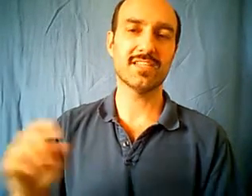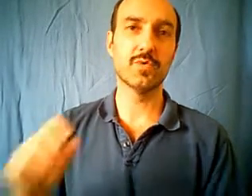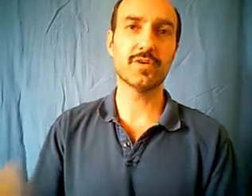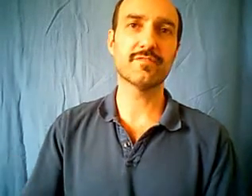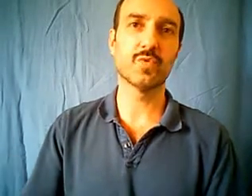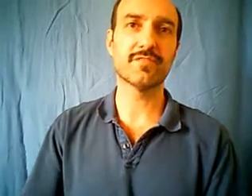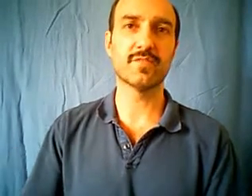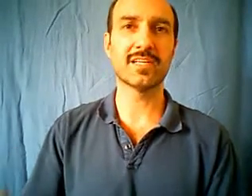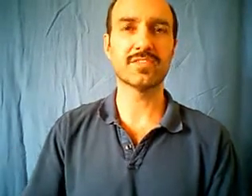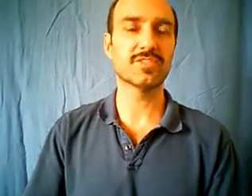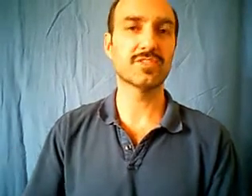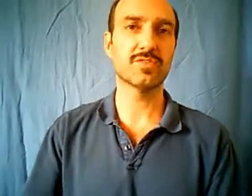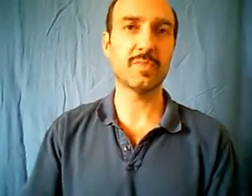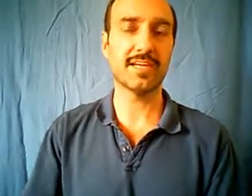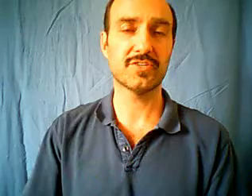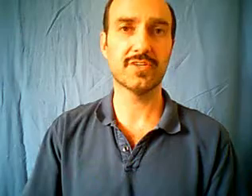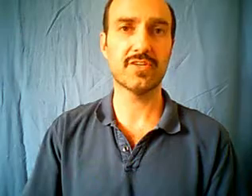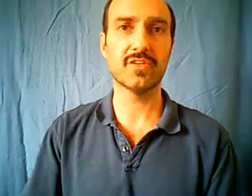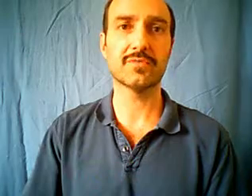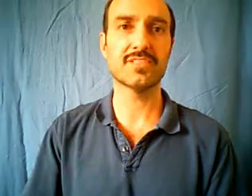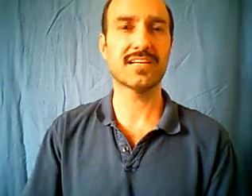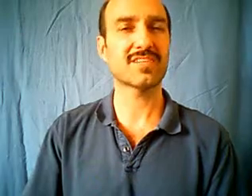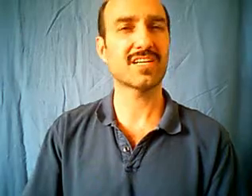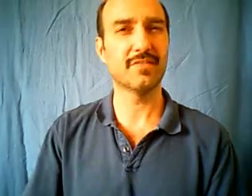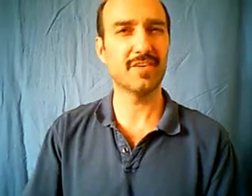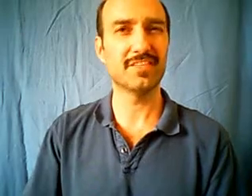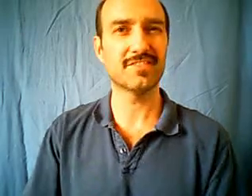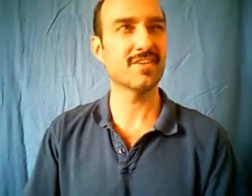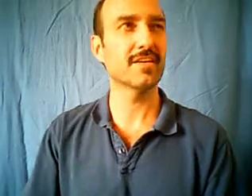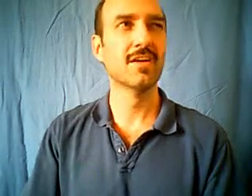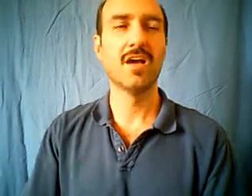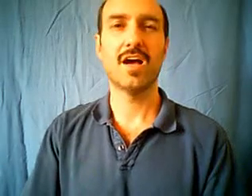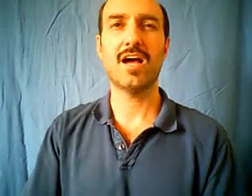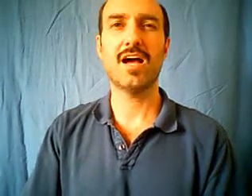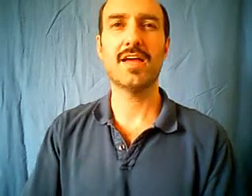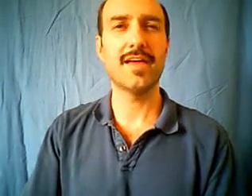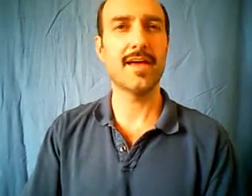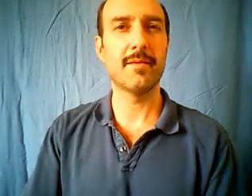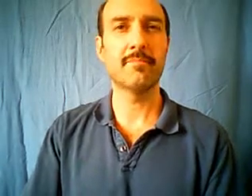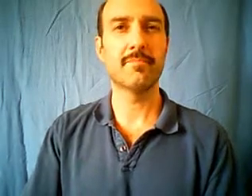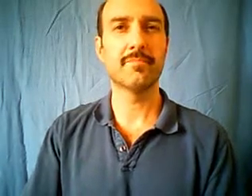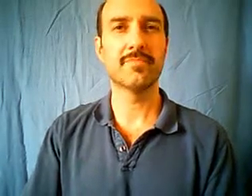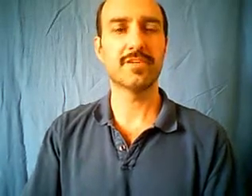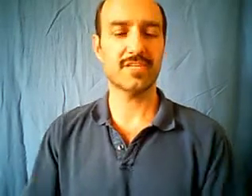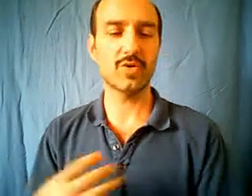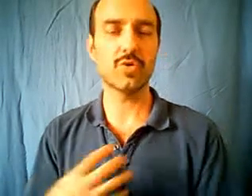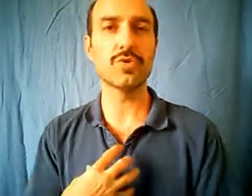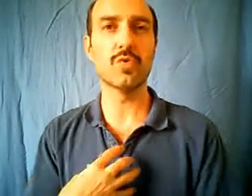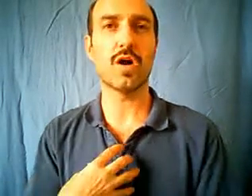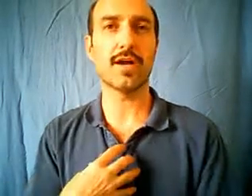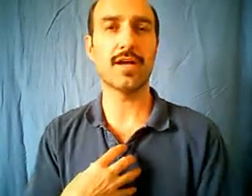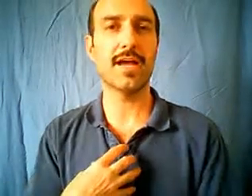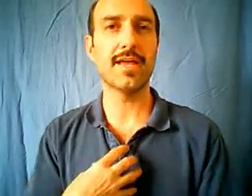word for word from English into Spanish or another language, it sounds kind of funny to say, I am, you're saying who you are. I